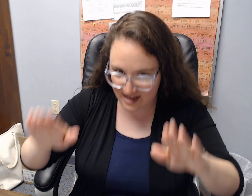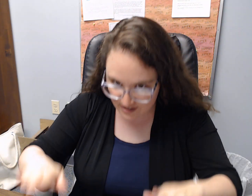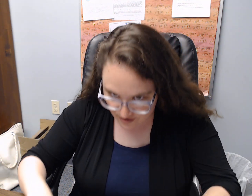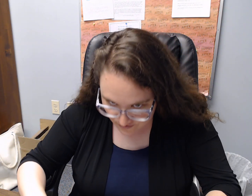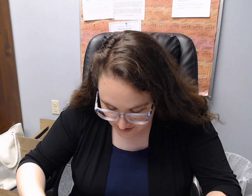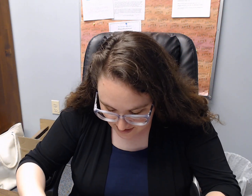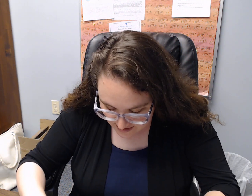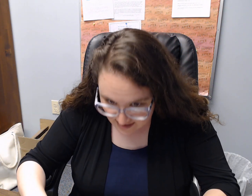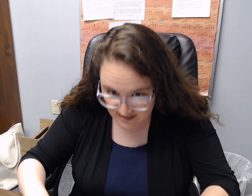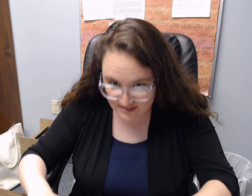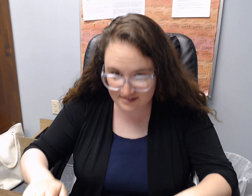your feet,